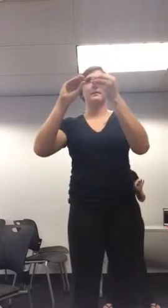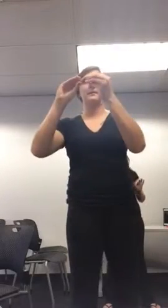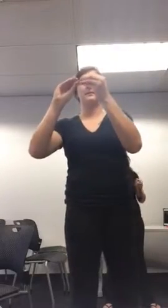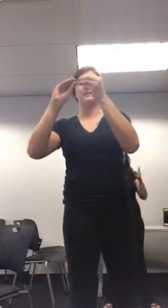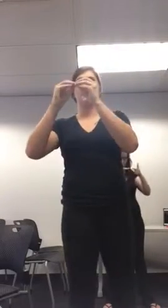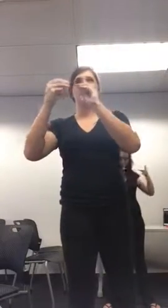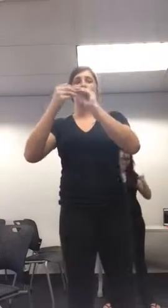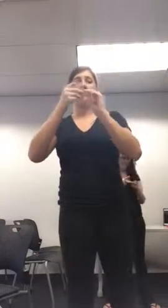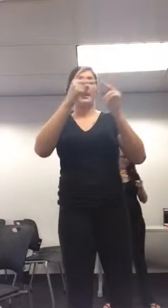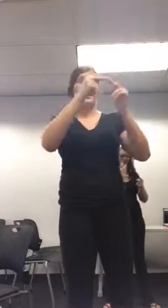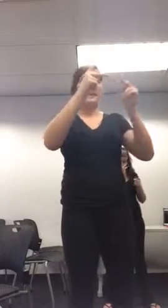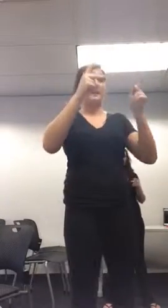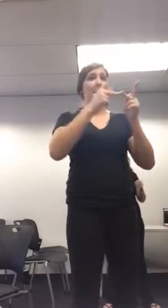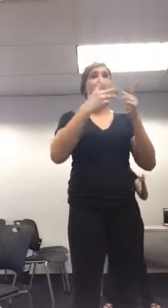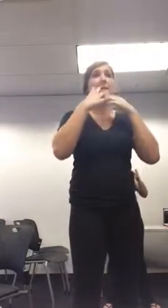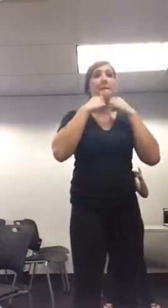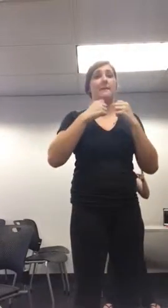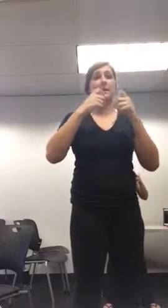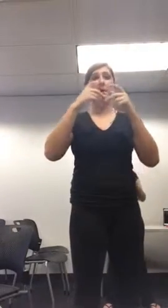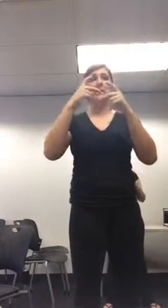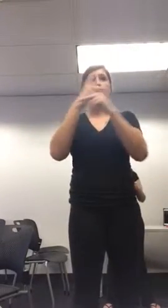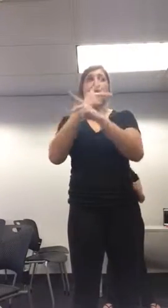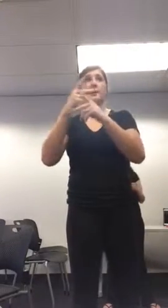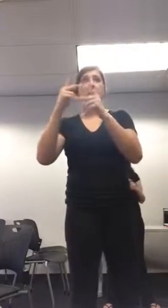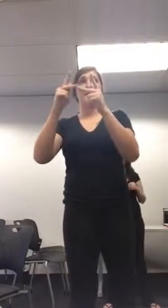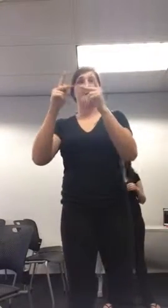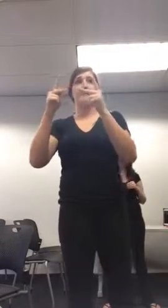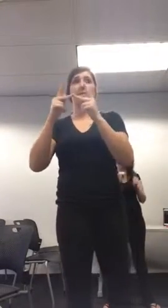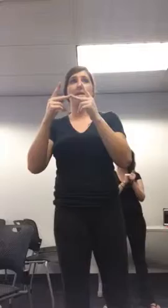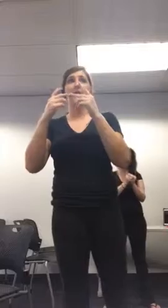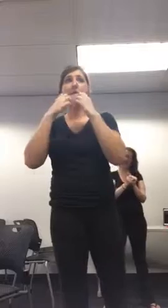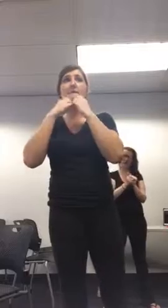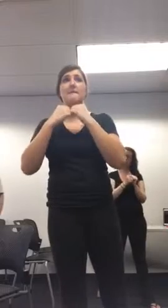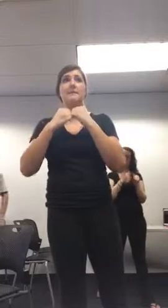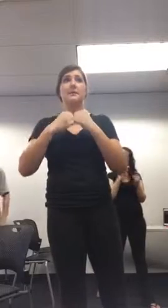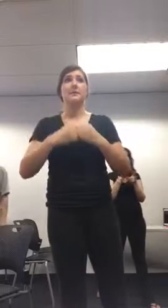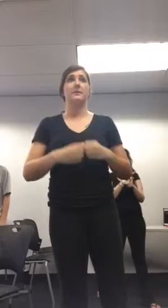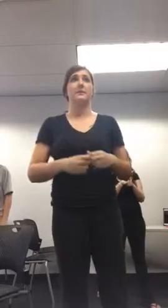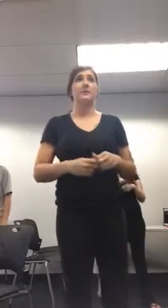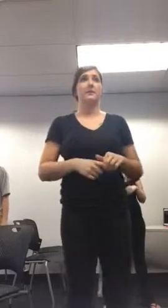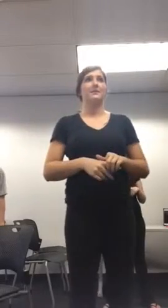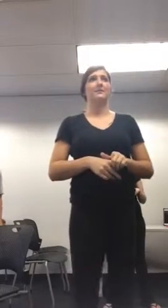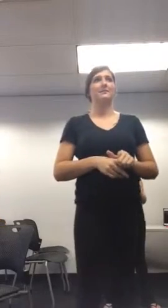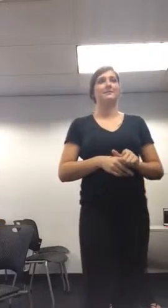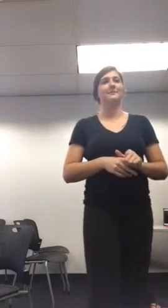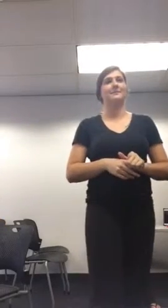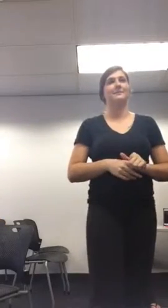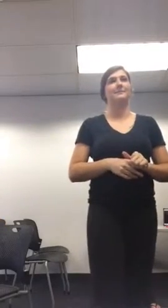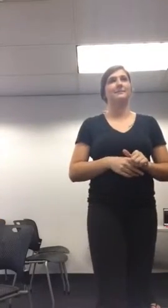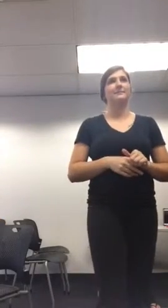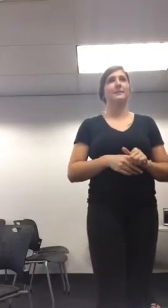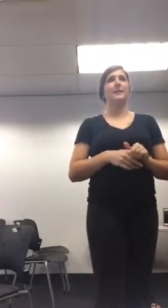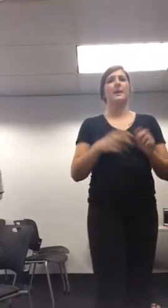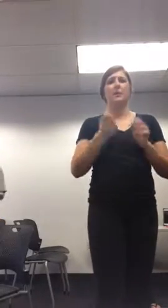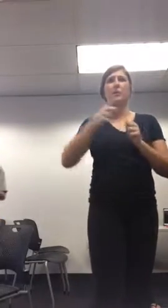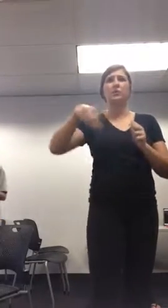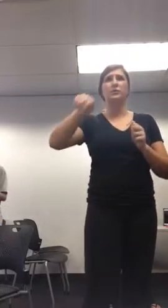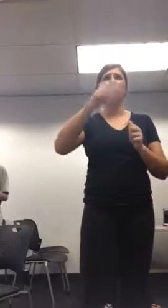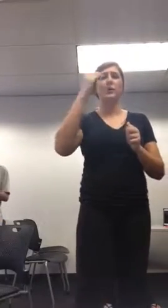value. That is how we multiply. Now, Very nice. most of you, like I said, I'm assuming know how to multiply, but I'm going to show you a